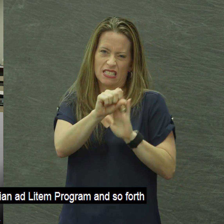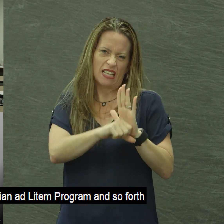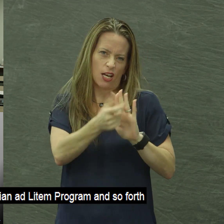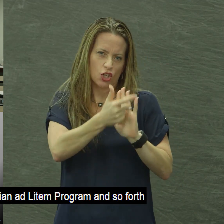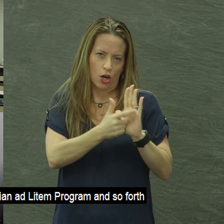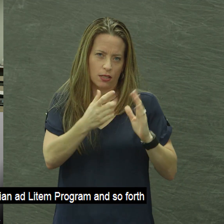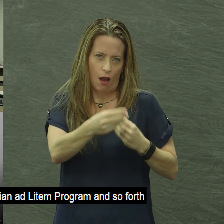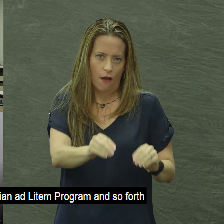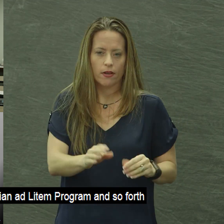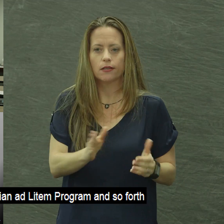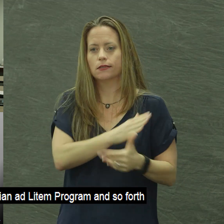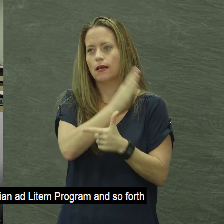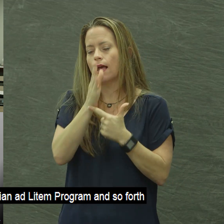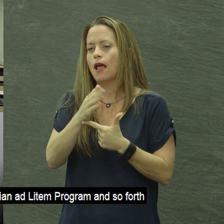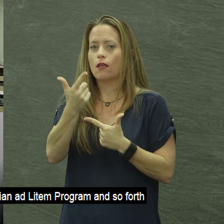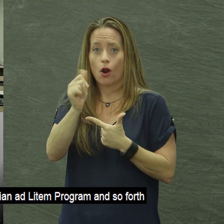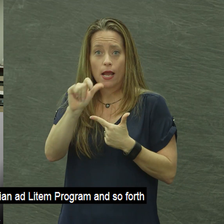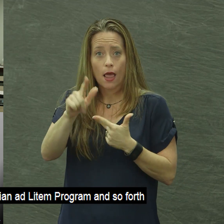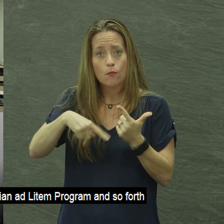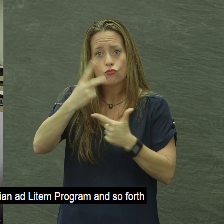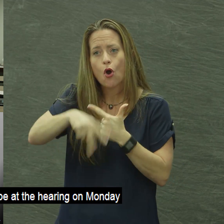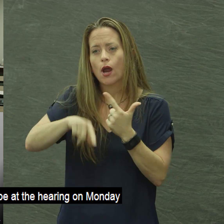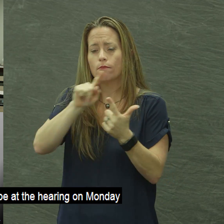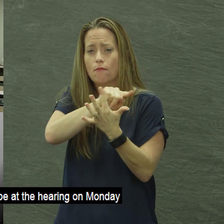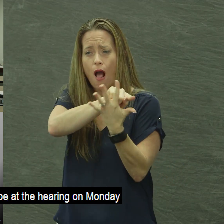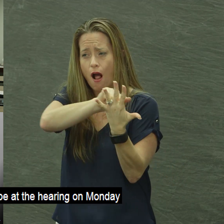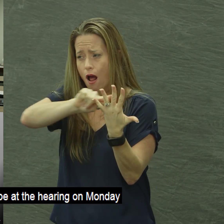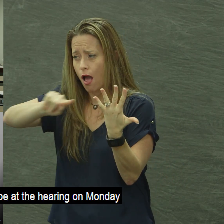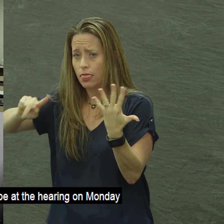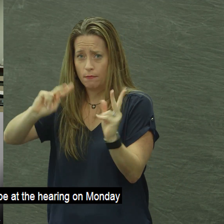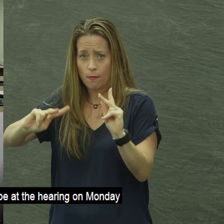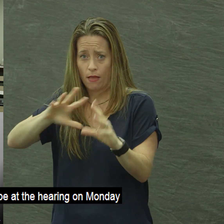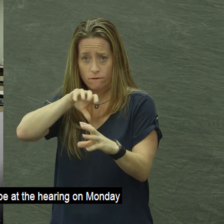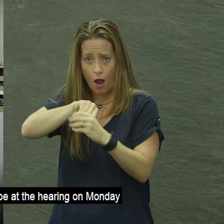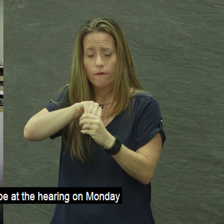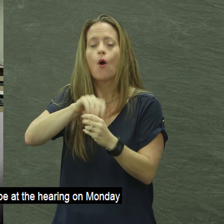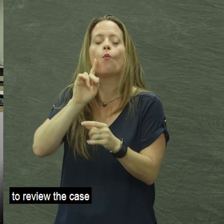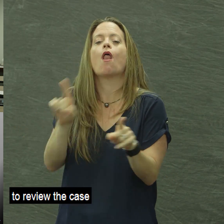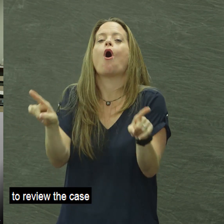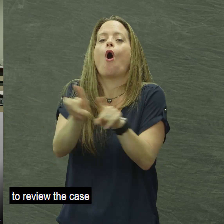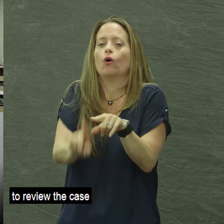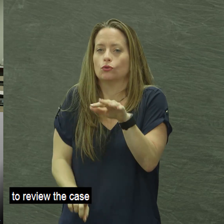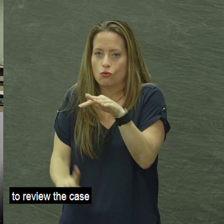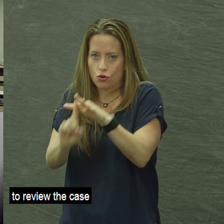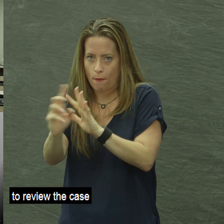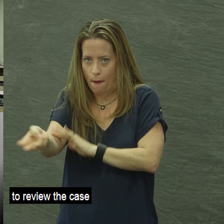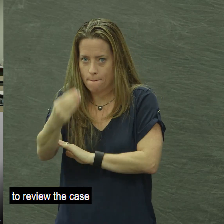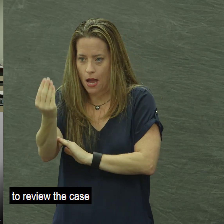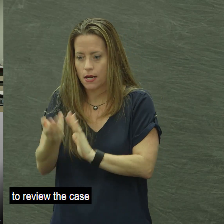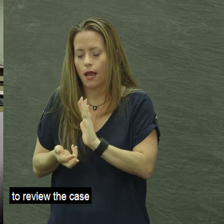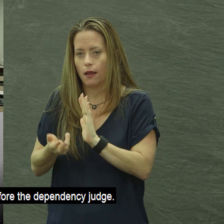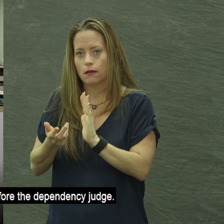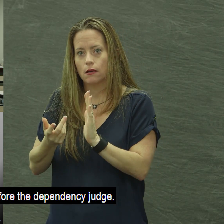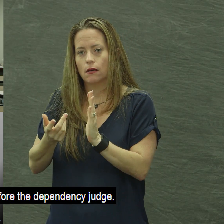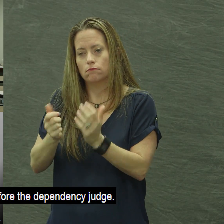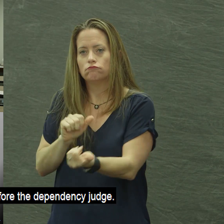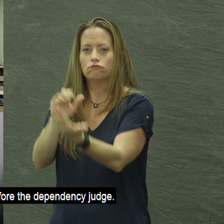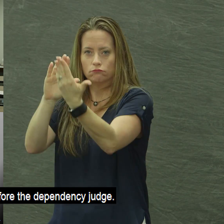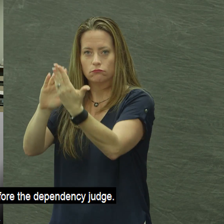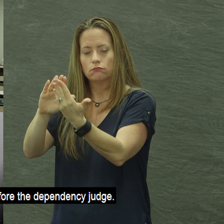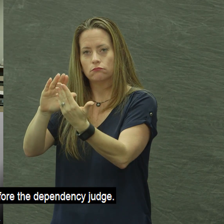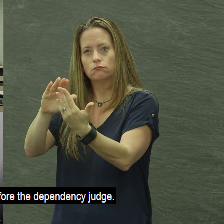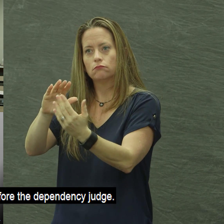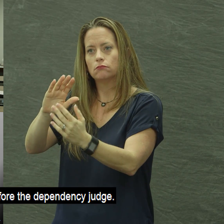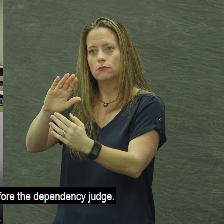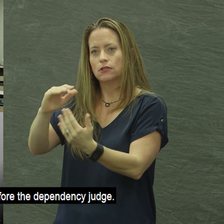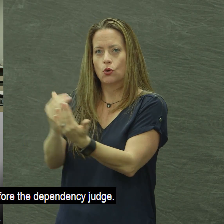guardian ad litem program, and so forth, will be at the hearing on Monday to review the case before the